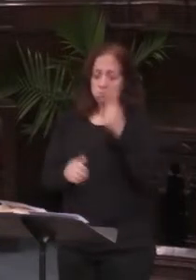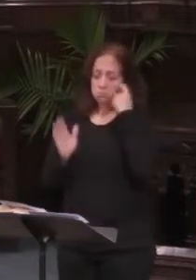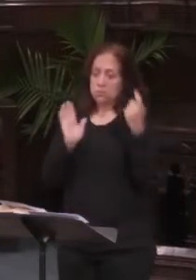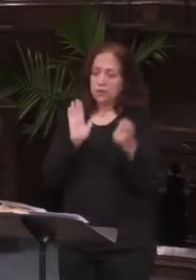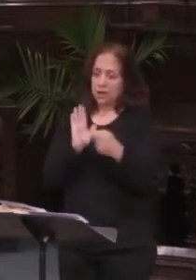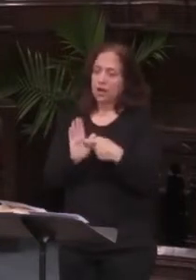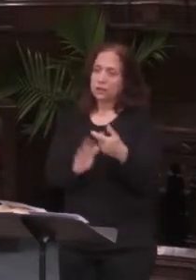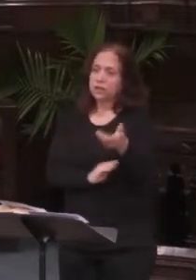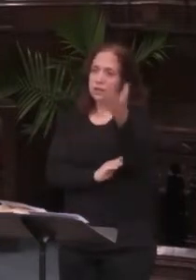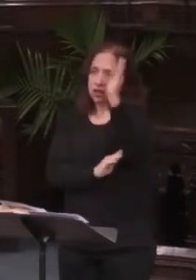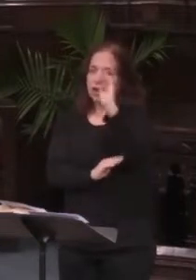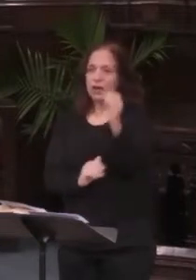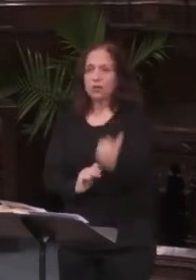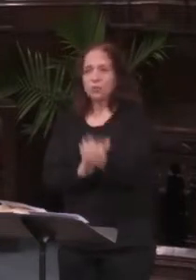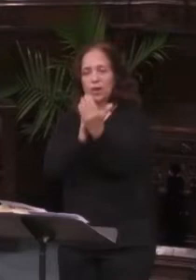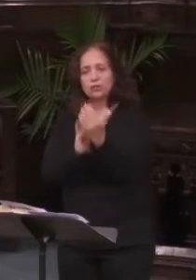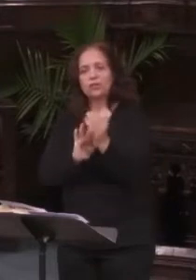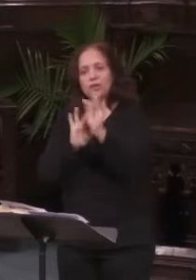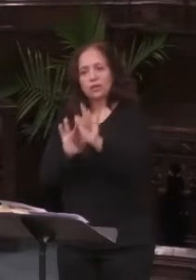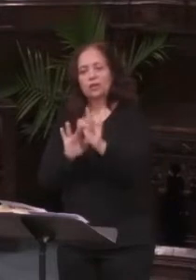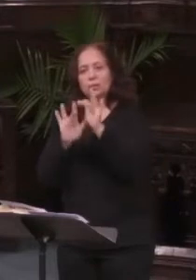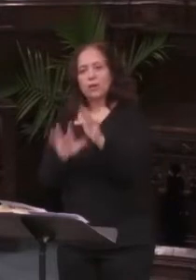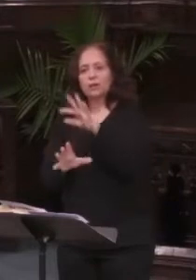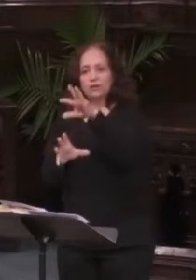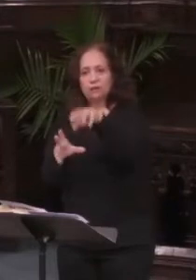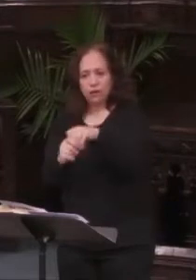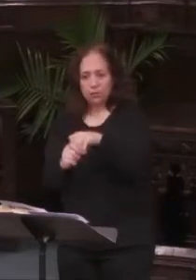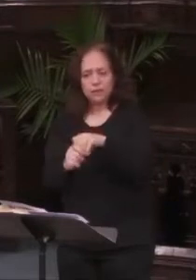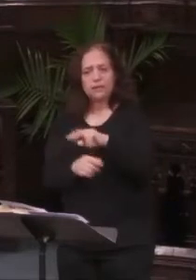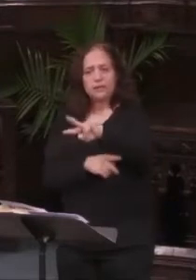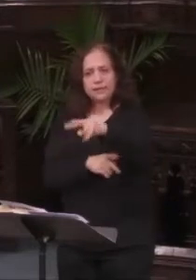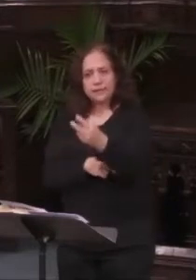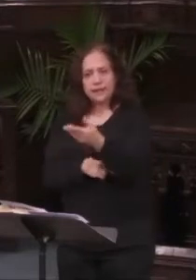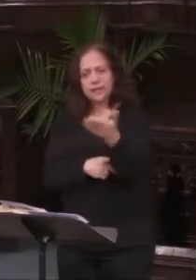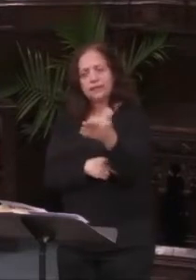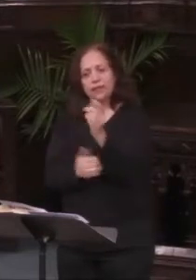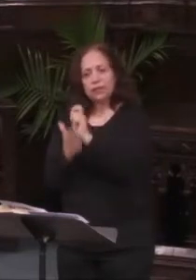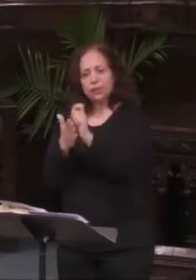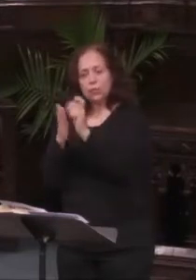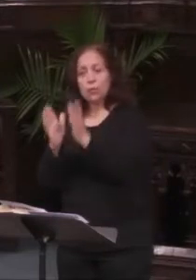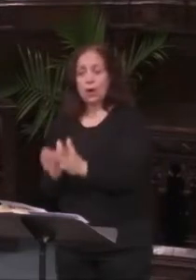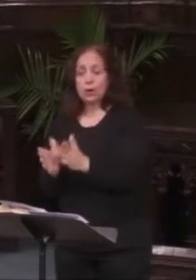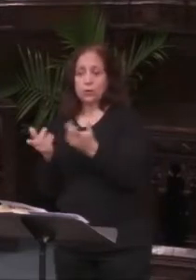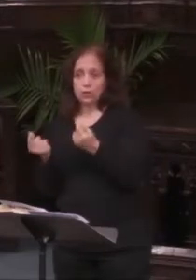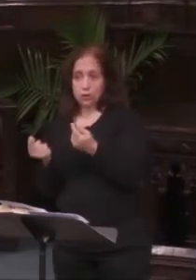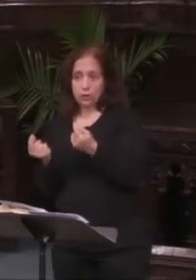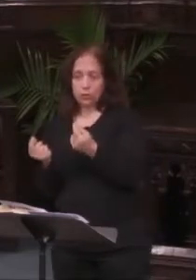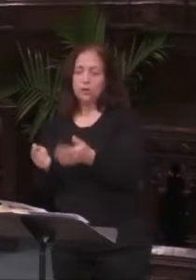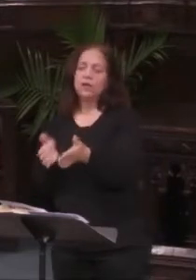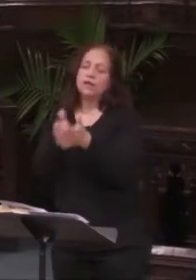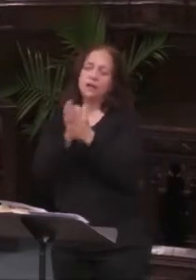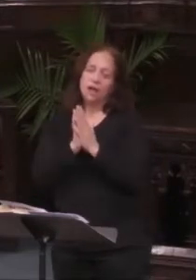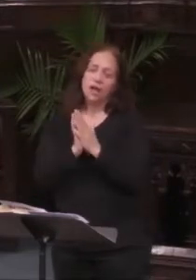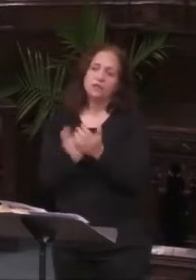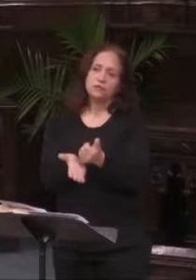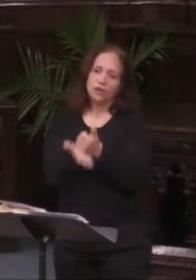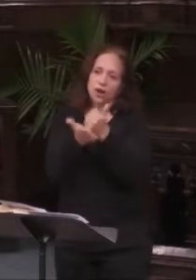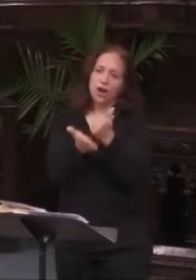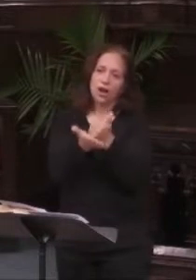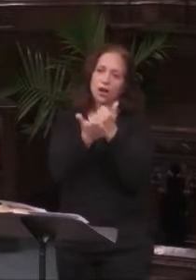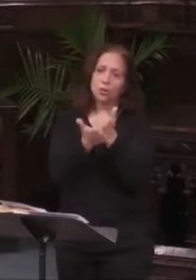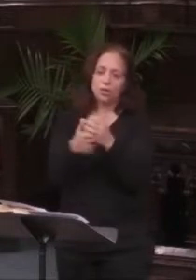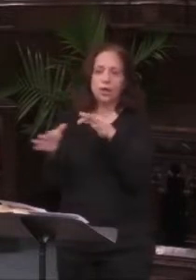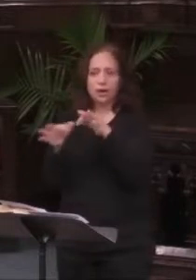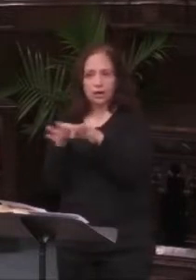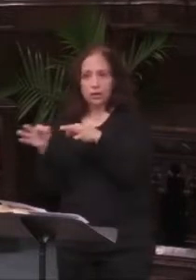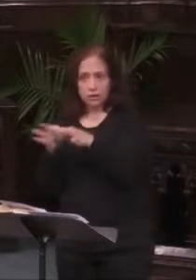Acknowledging God's presence, compassion, and involvement, the second thing our writer does is ask for help and explains what might